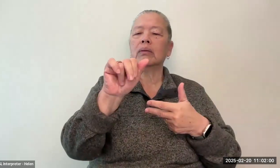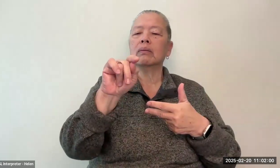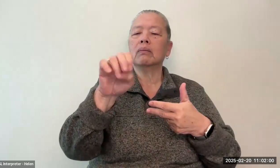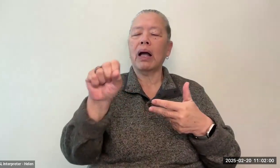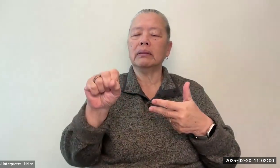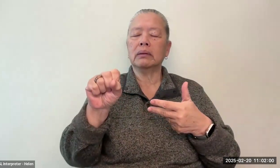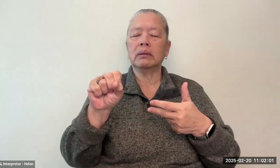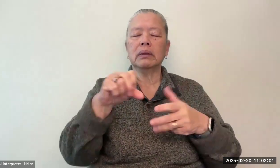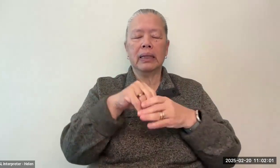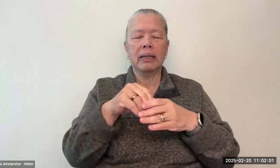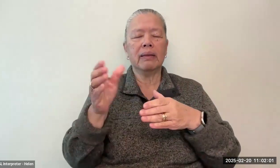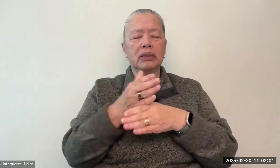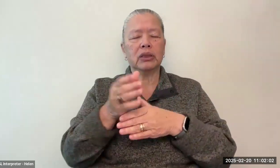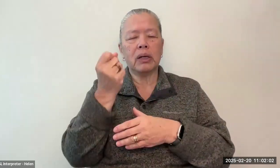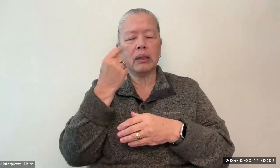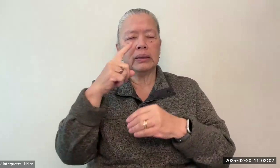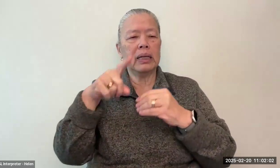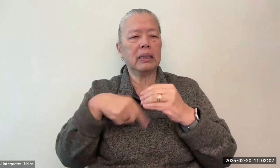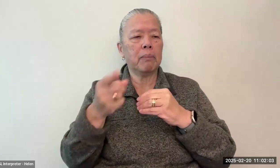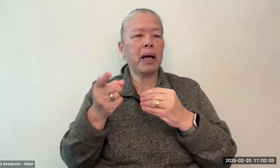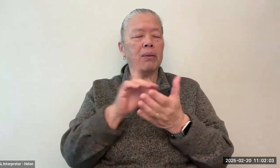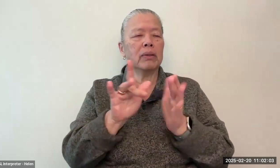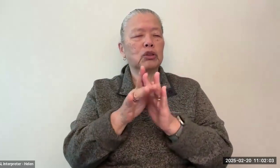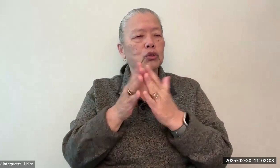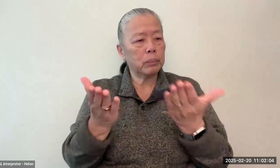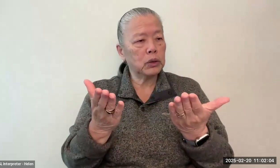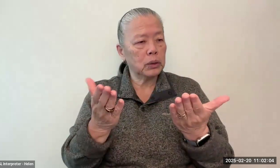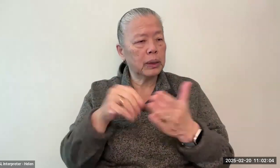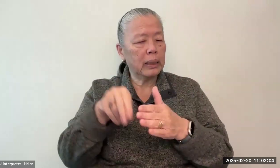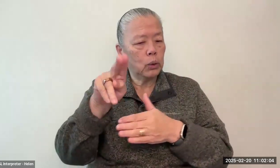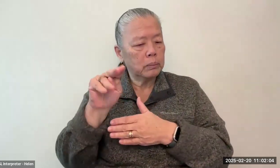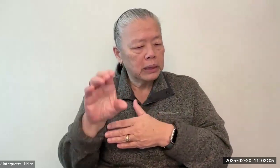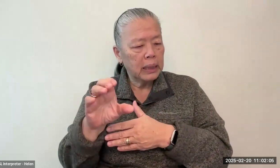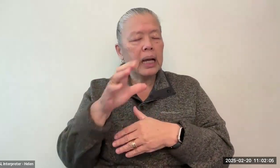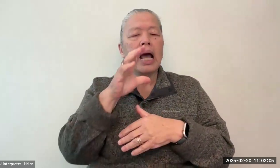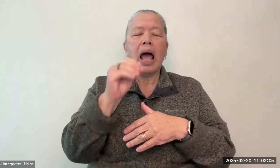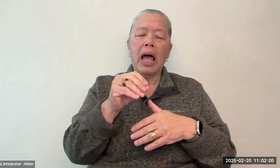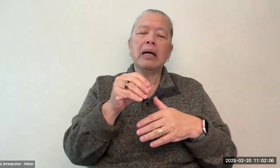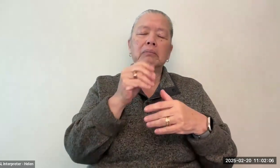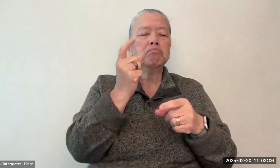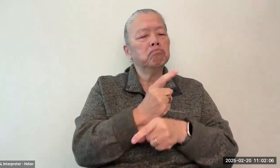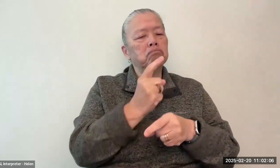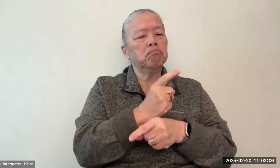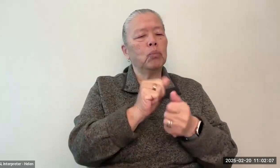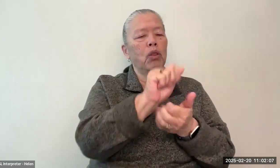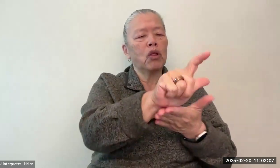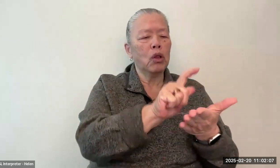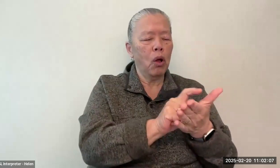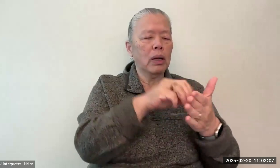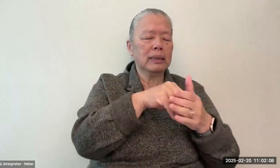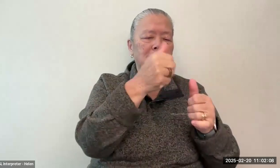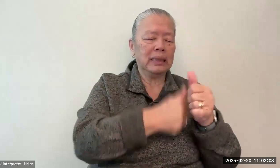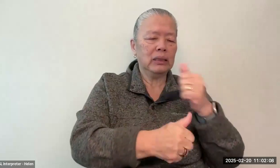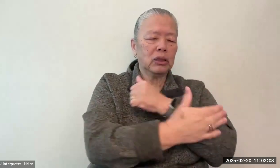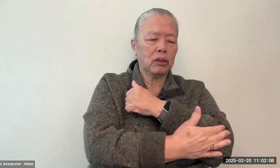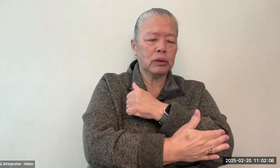of Scripture and of the United Methodists have and the laws of each country.